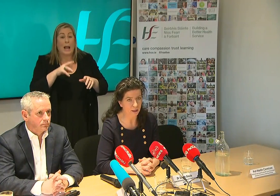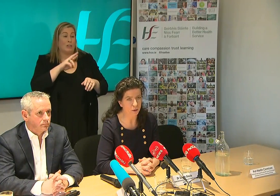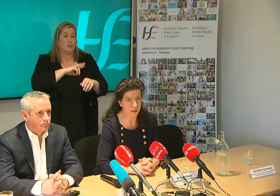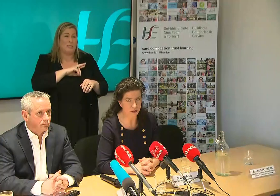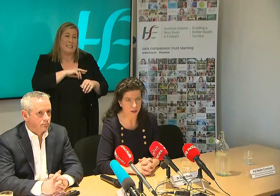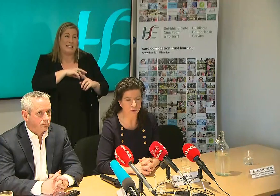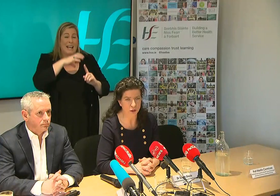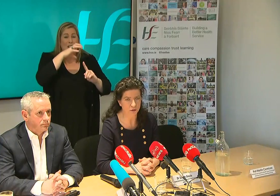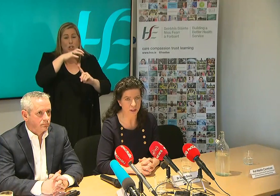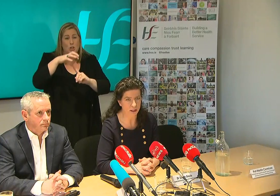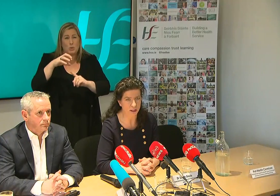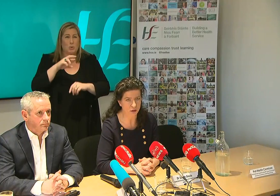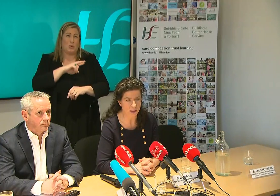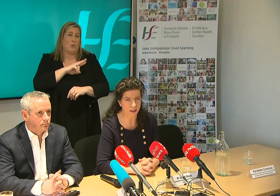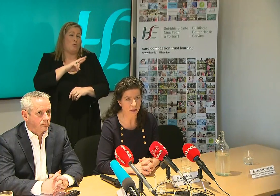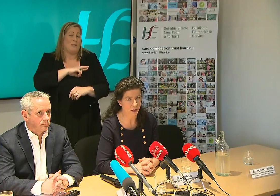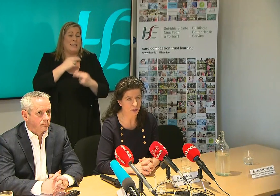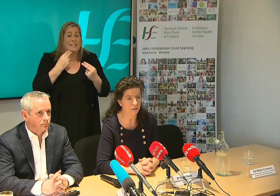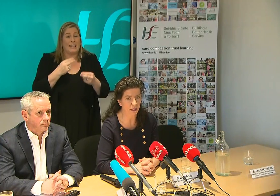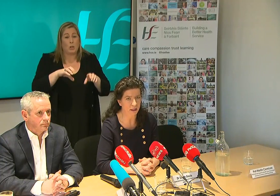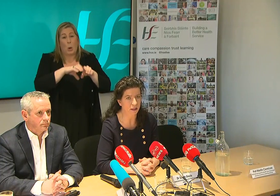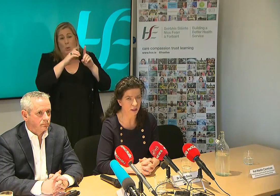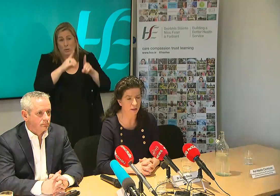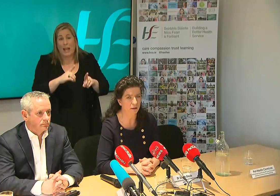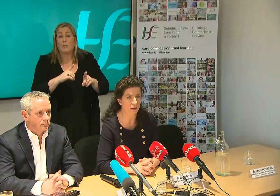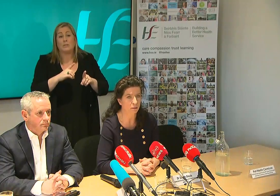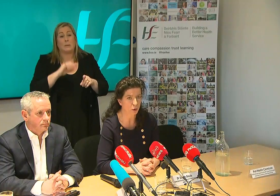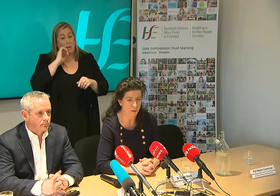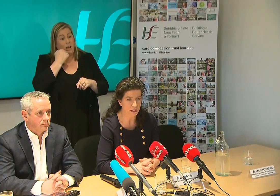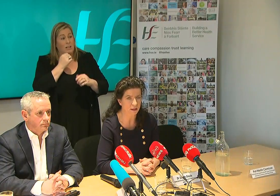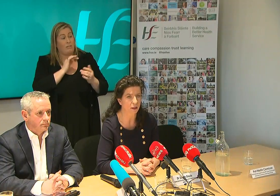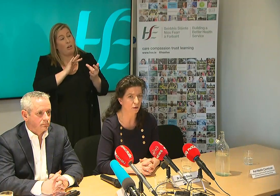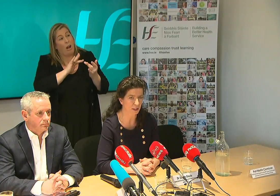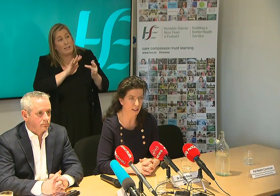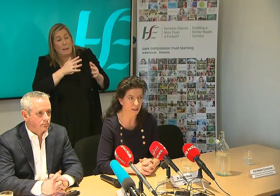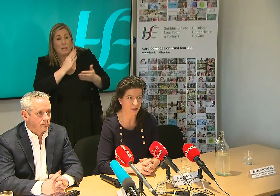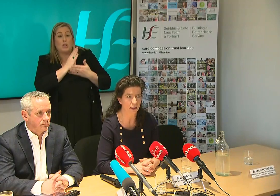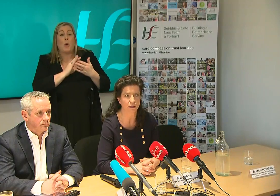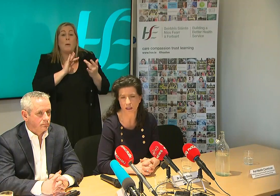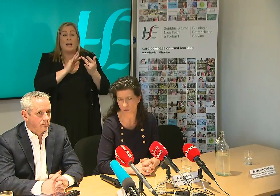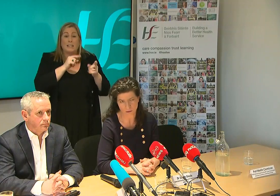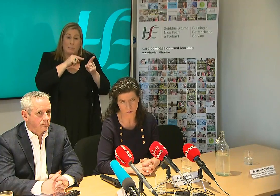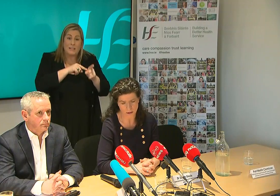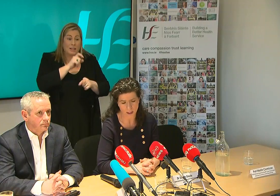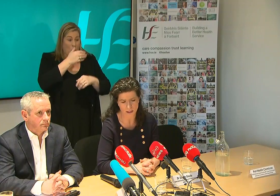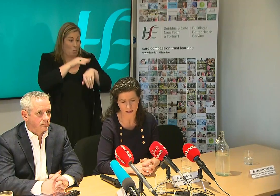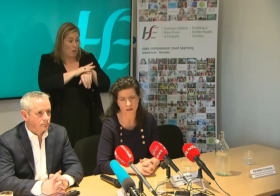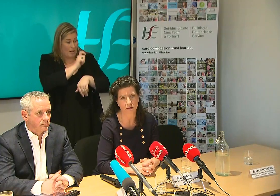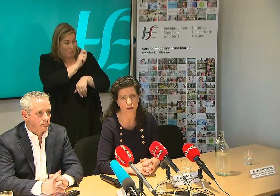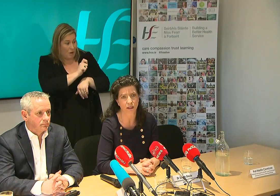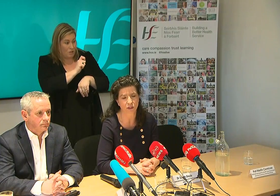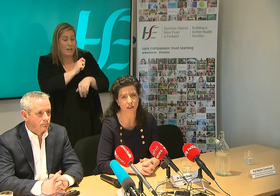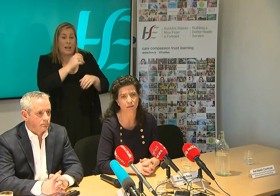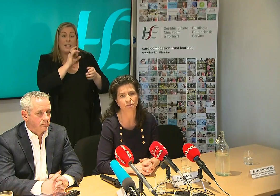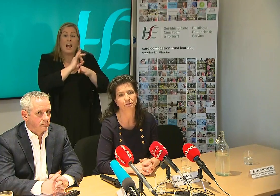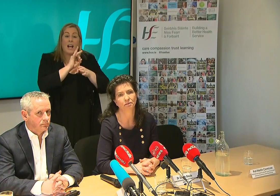to be closed on foot of the contact tracing. It does depend on the movements of the case and the kind of contacts